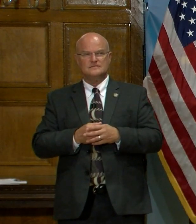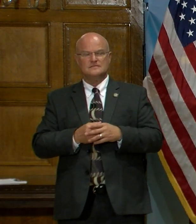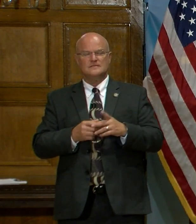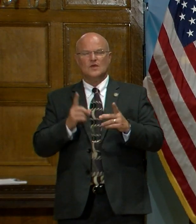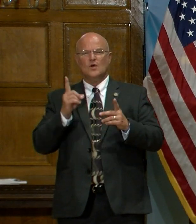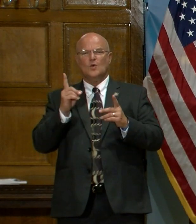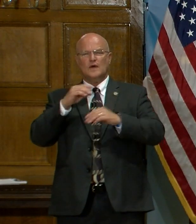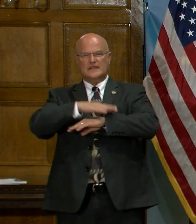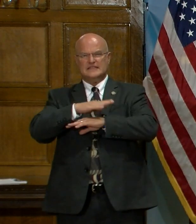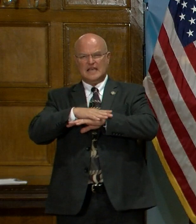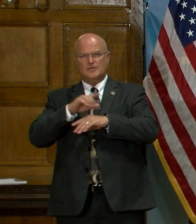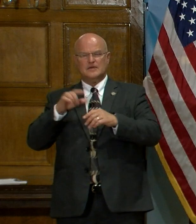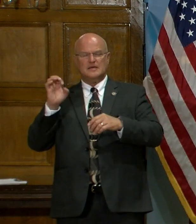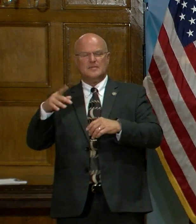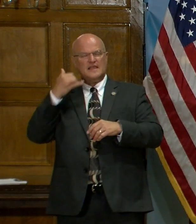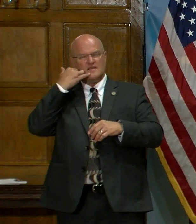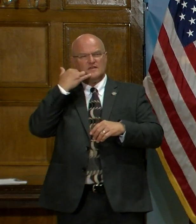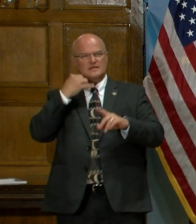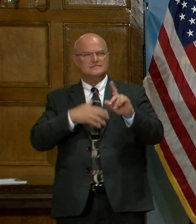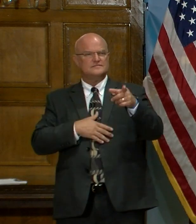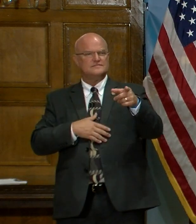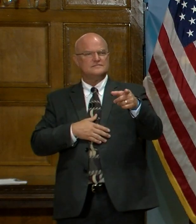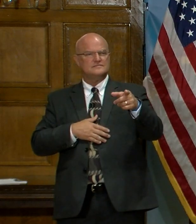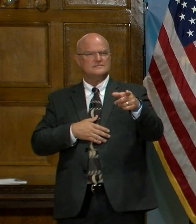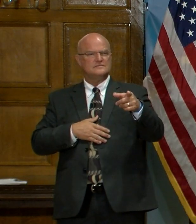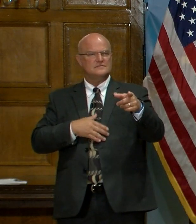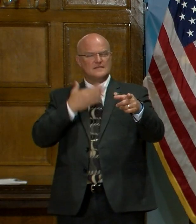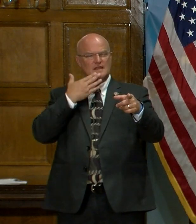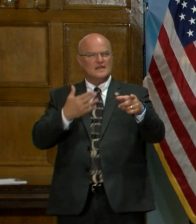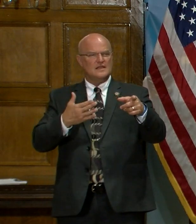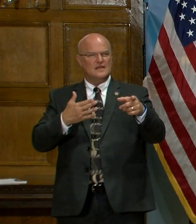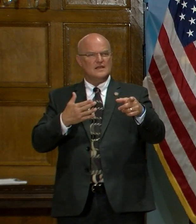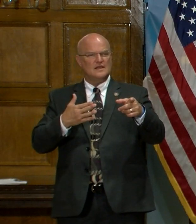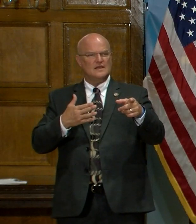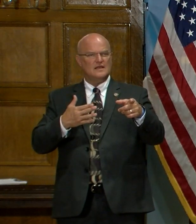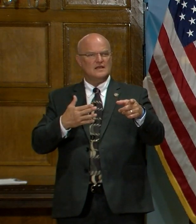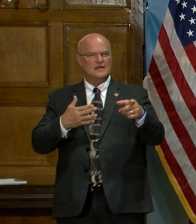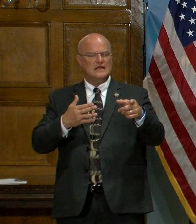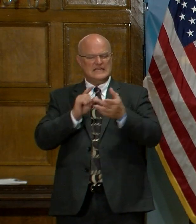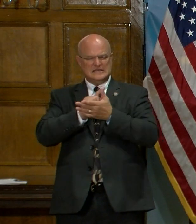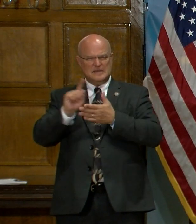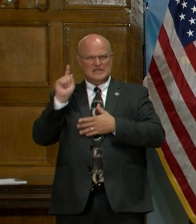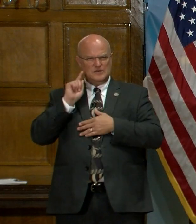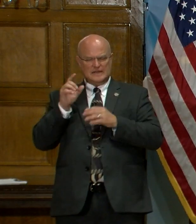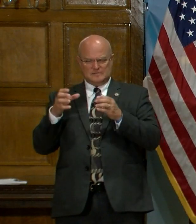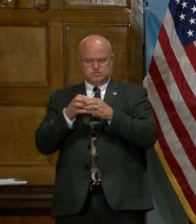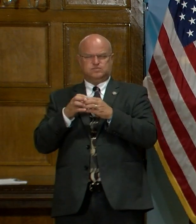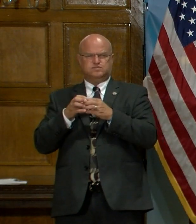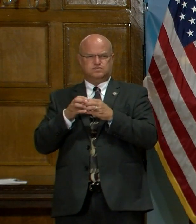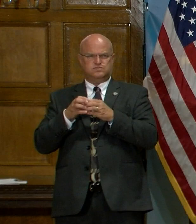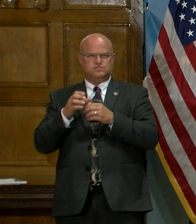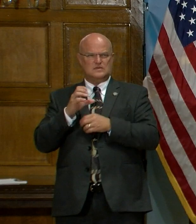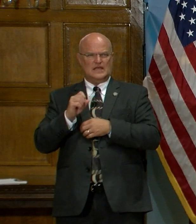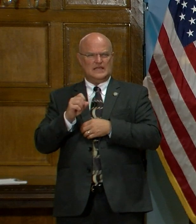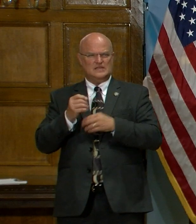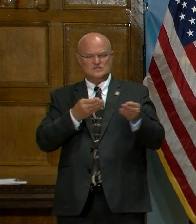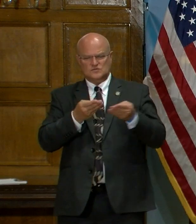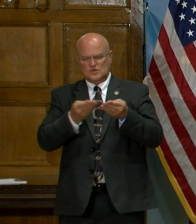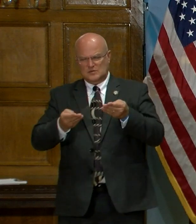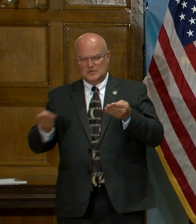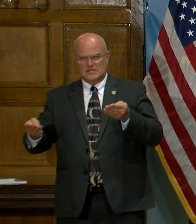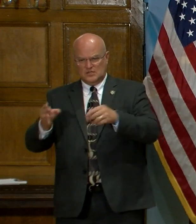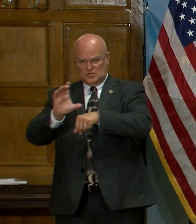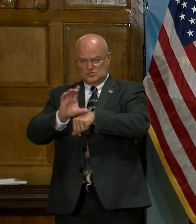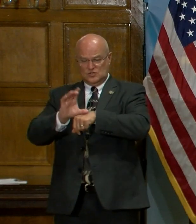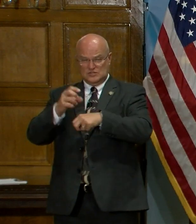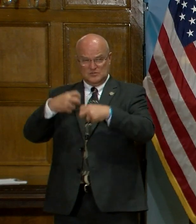Let's do one at the table, then we'll come back remotely. Yes. Thank you. In the past week or so, you said that clusters and transmission in churches